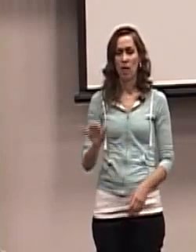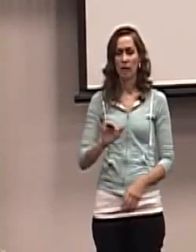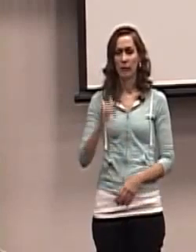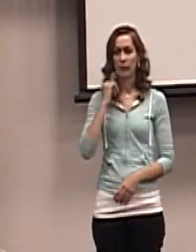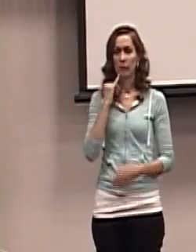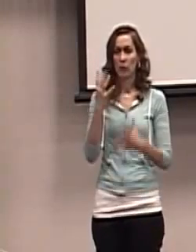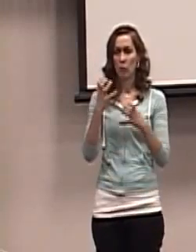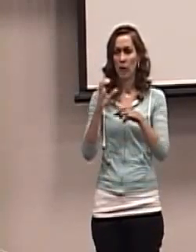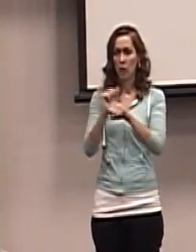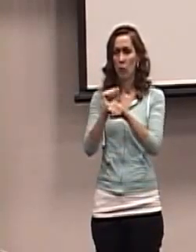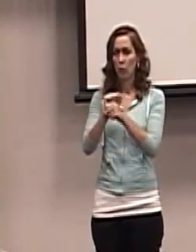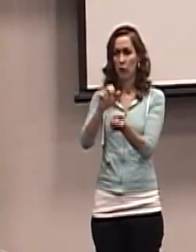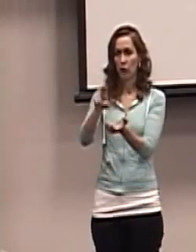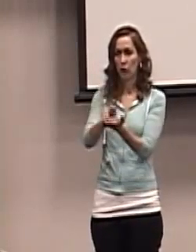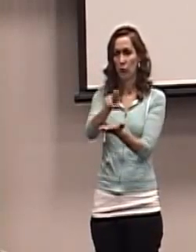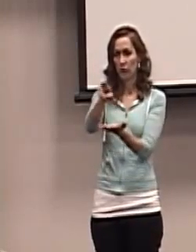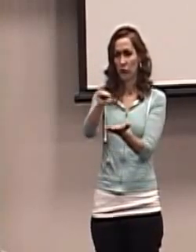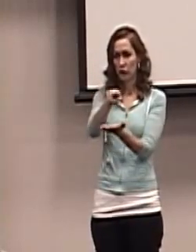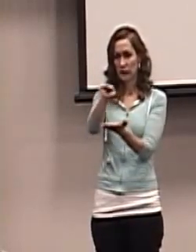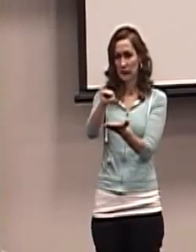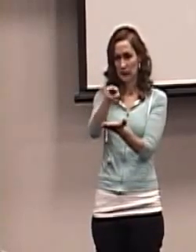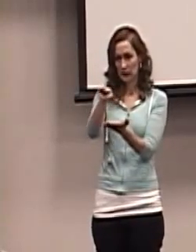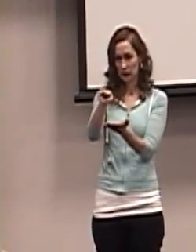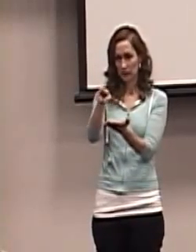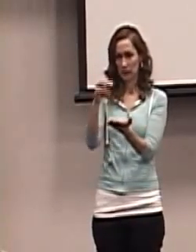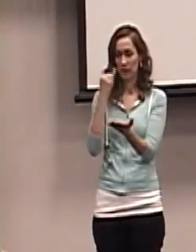skills, and they can